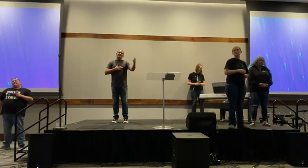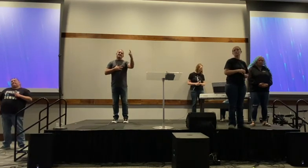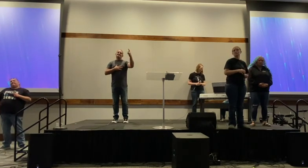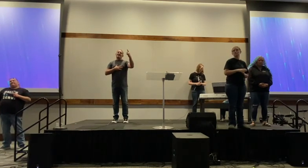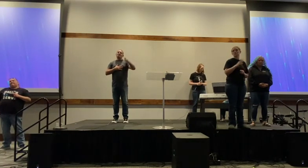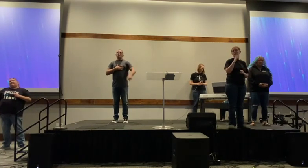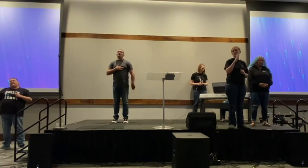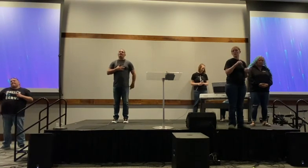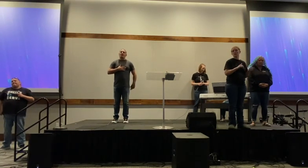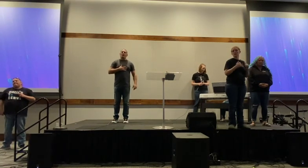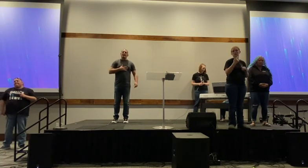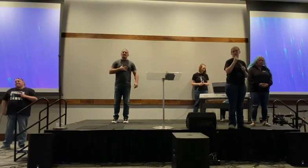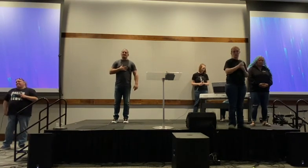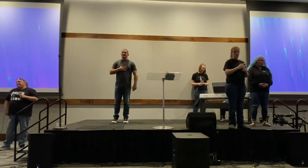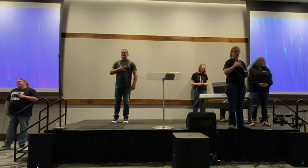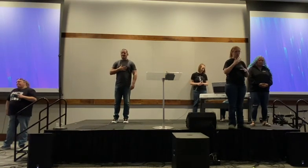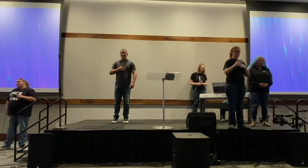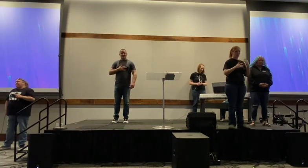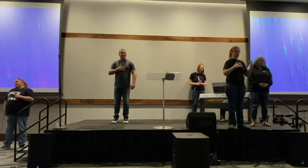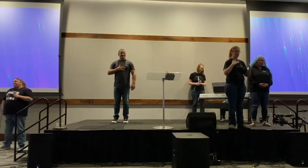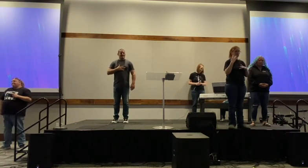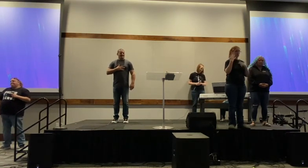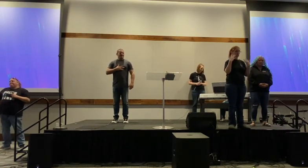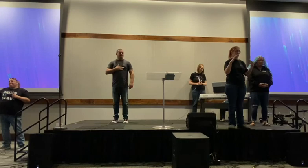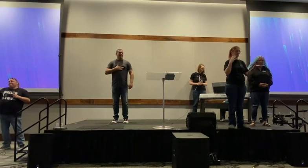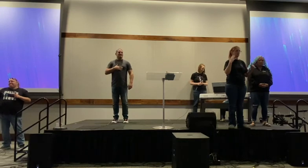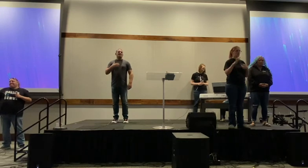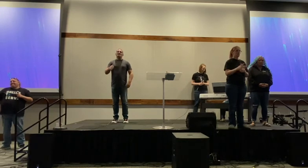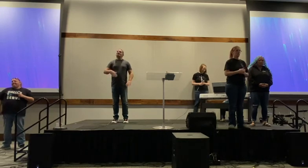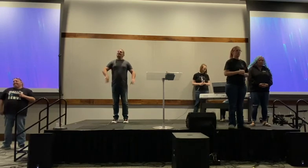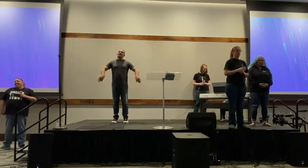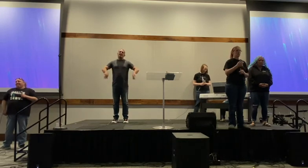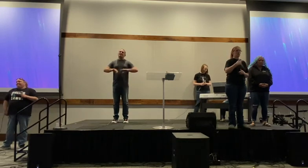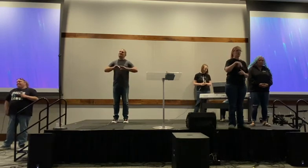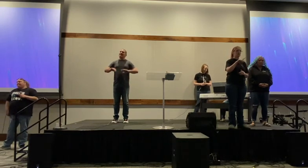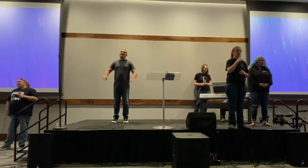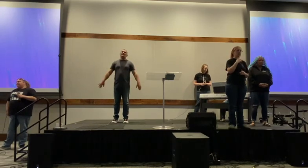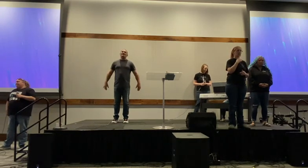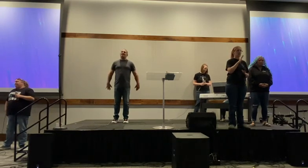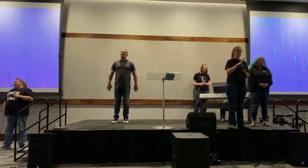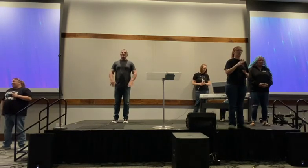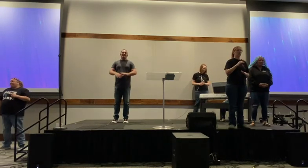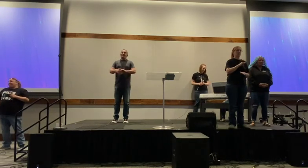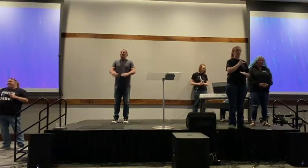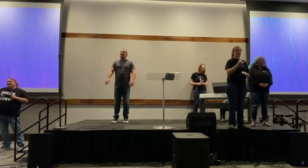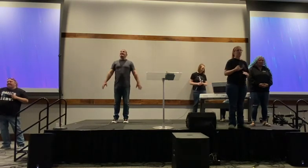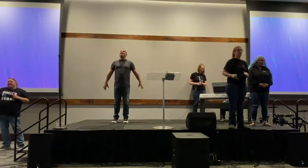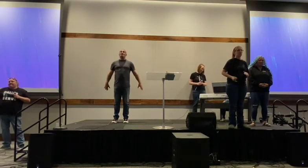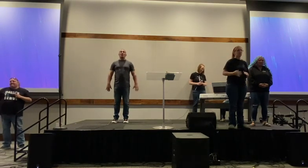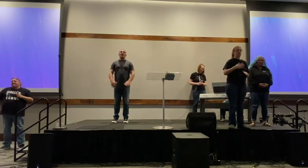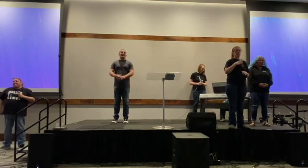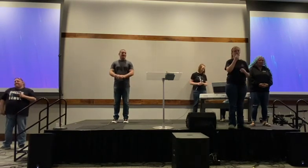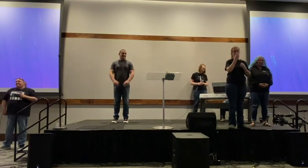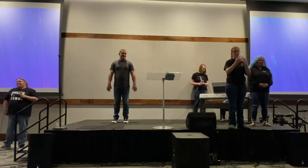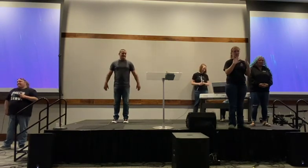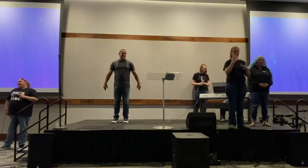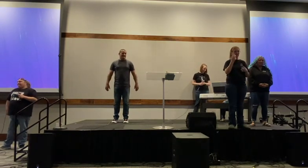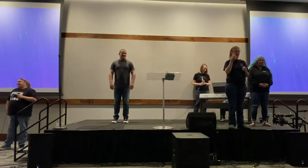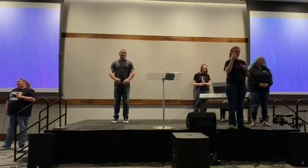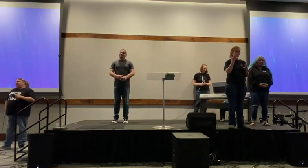But the Bible says make a joyful noise. And some of you are saying, you know what, Jason, my singing is horrid.